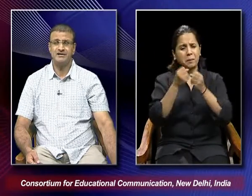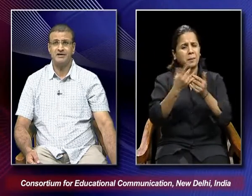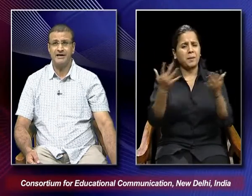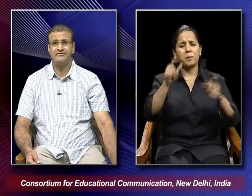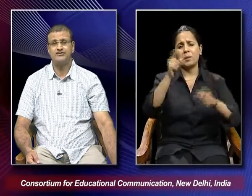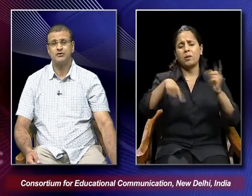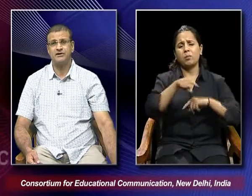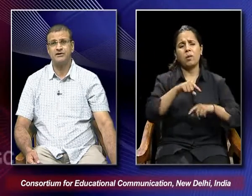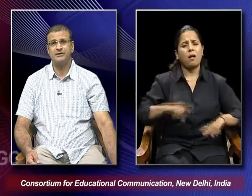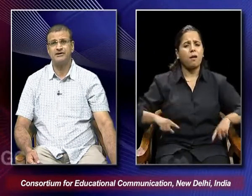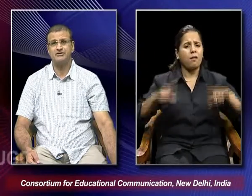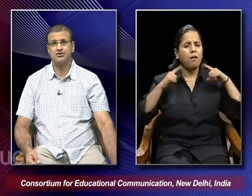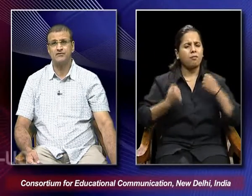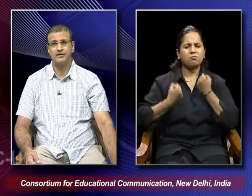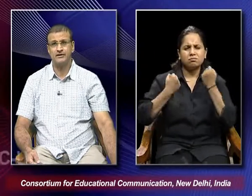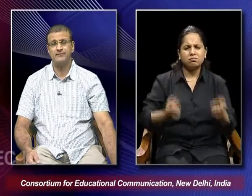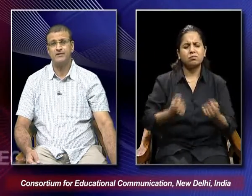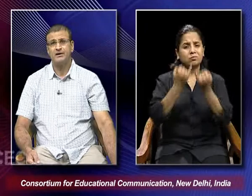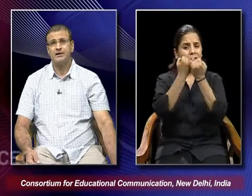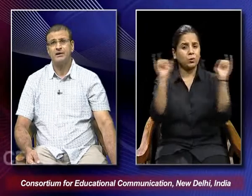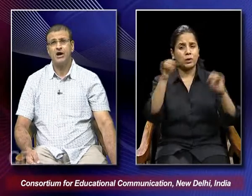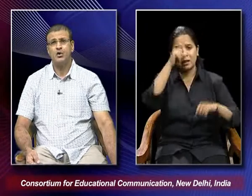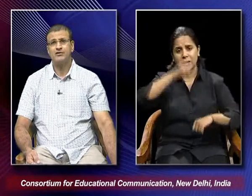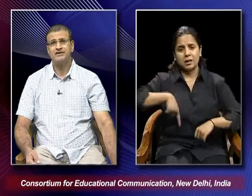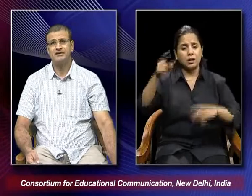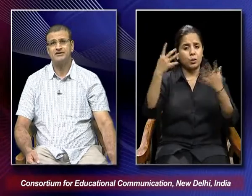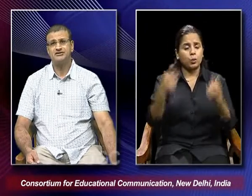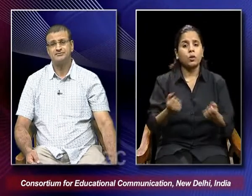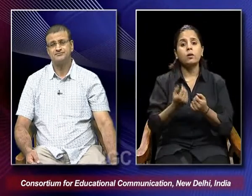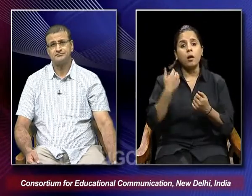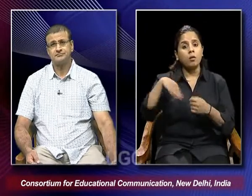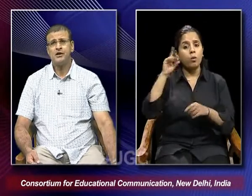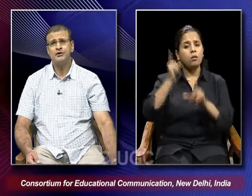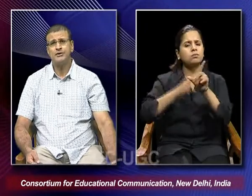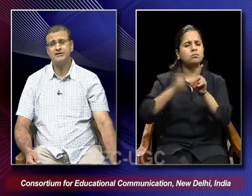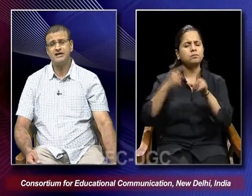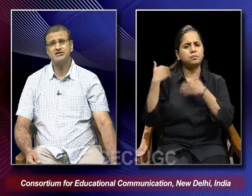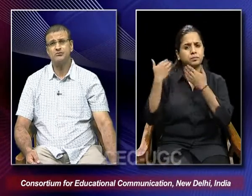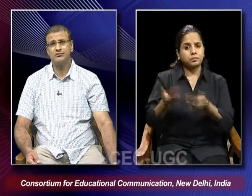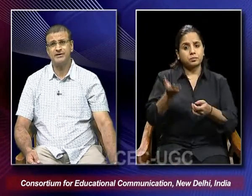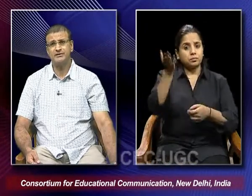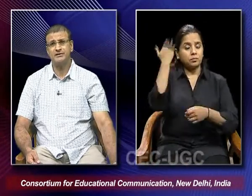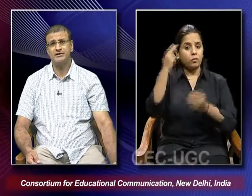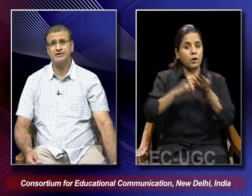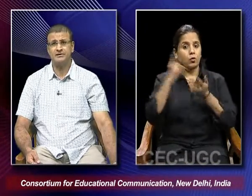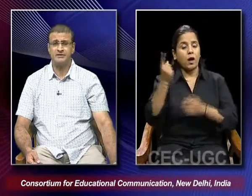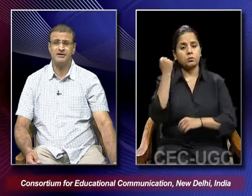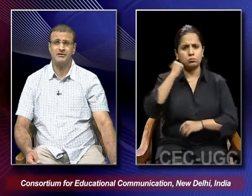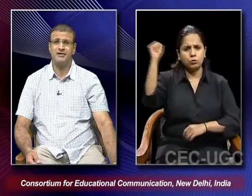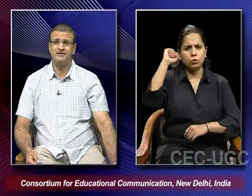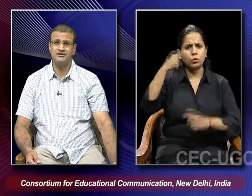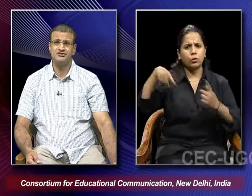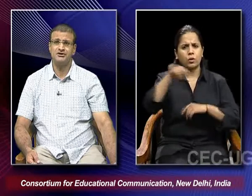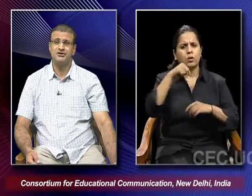laid their lives for the independence of India, and how over the years during the national movement they